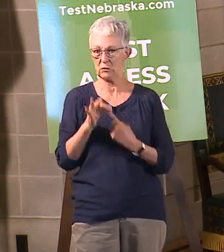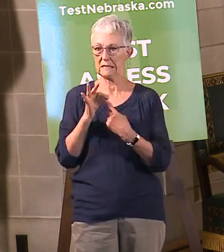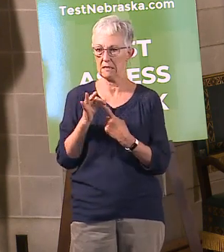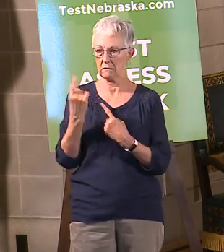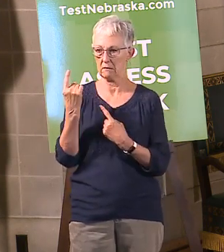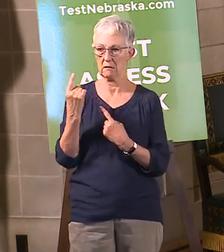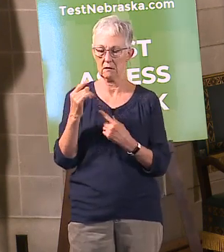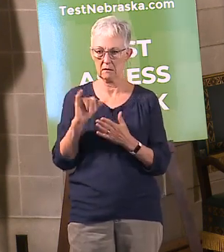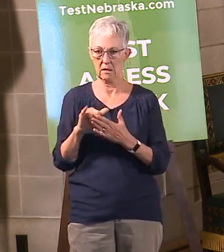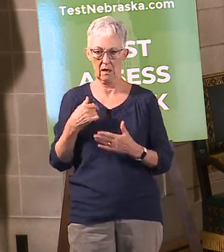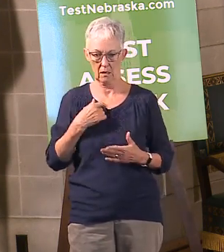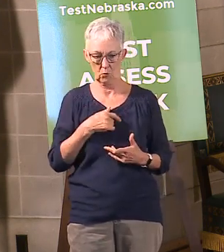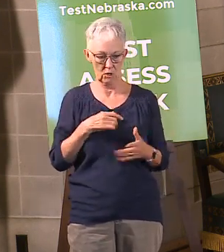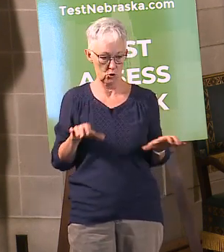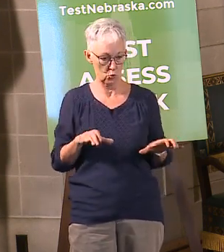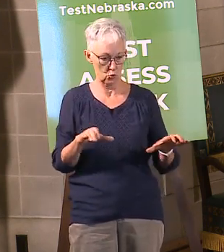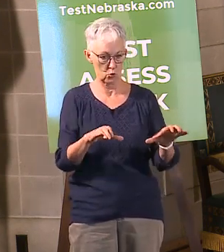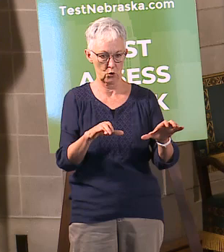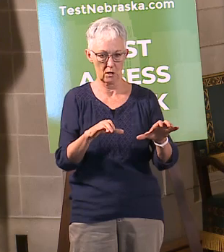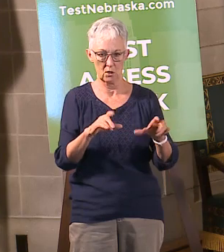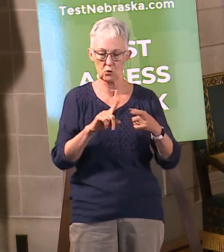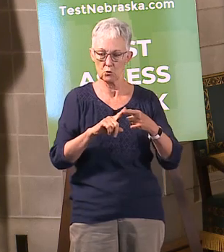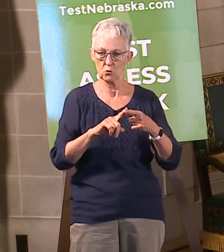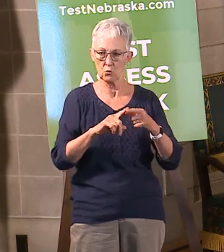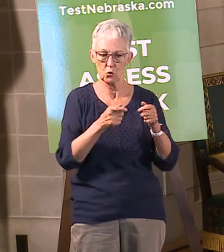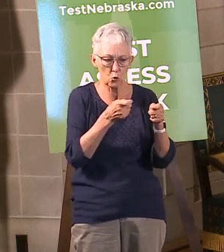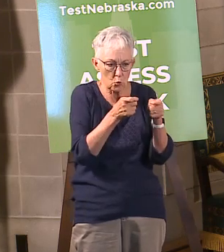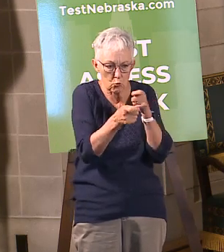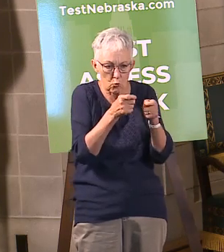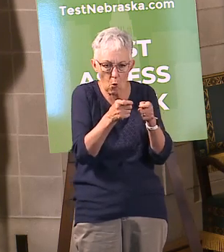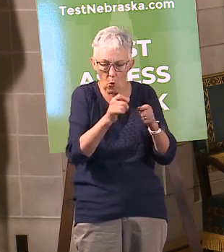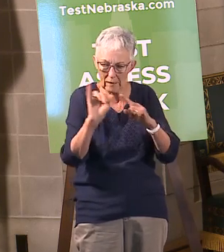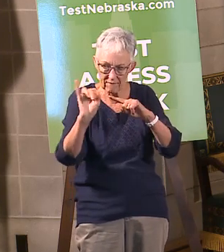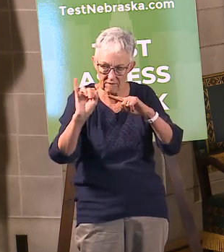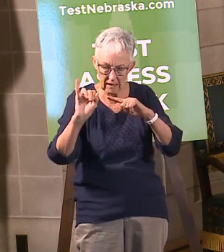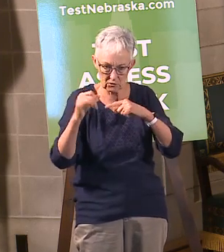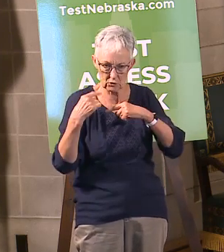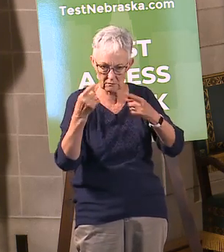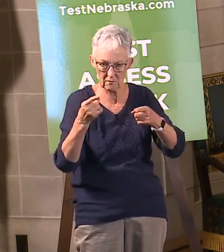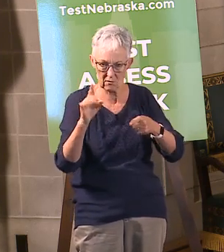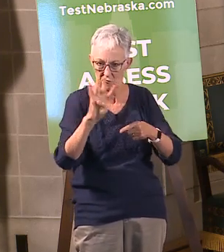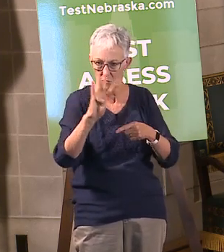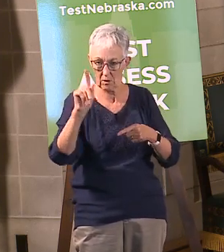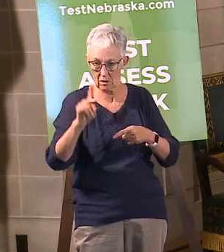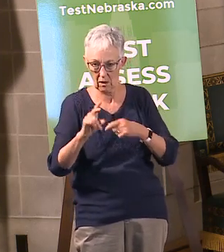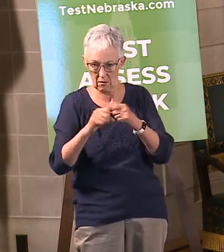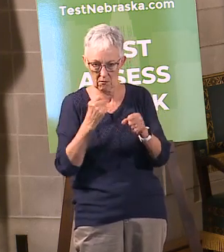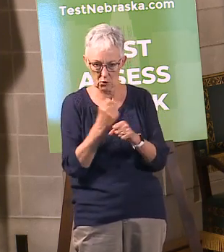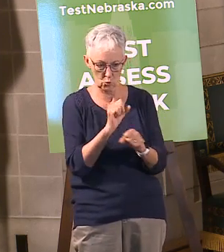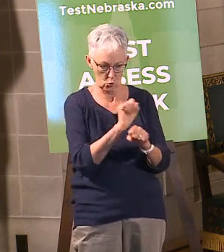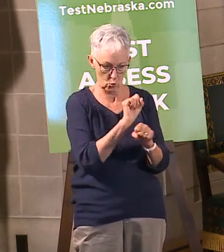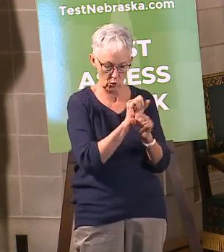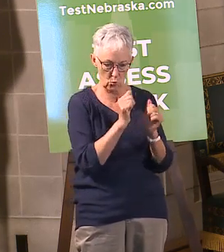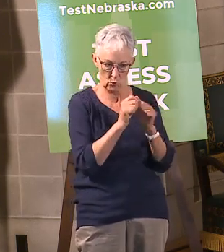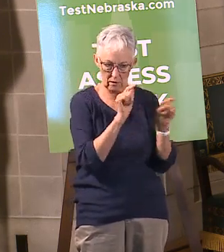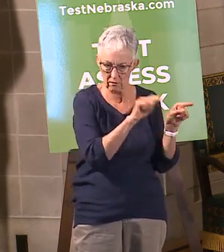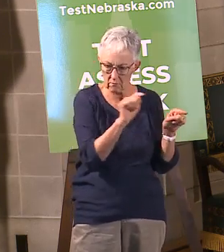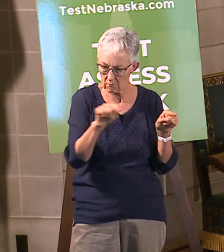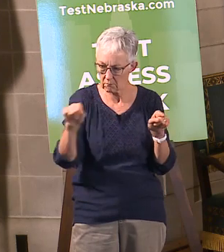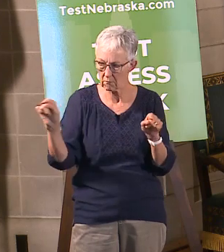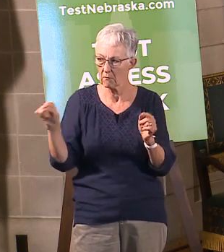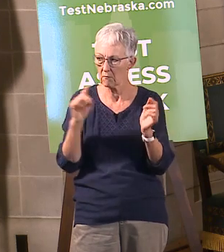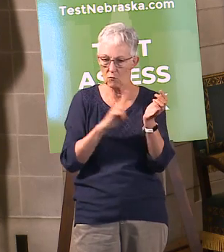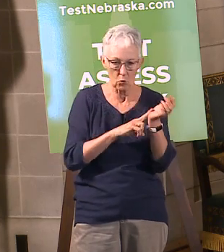country with regard to what we've been doing with regard to infection control for 4.5 years now, working with these facilities. And we continue to work with these